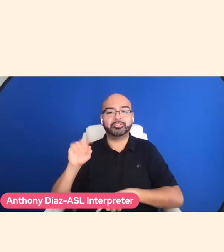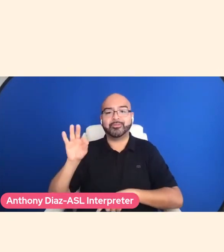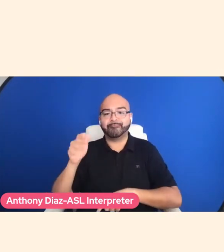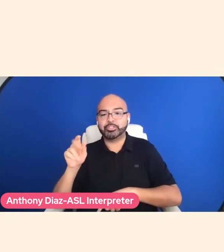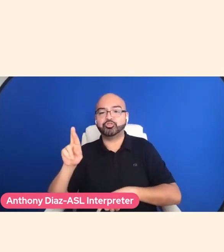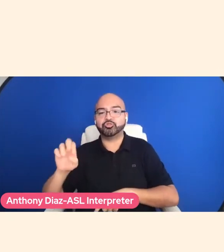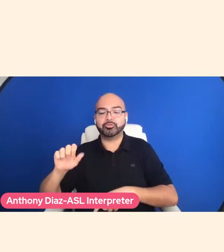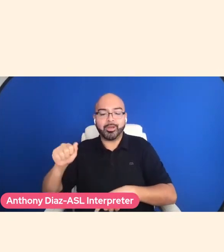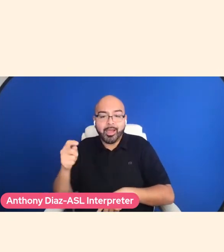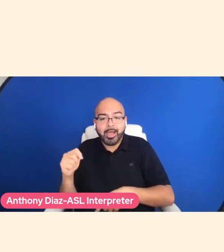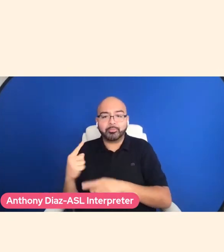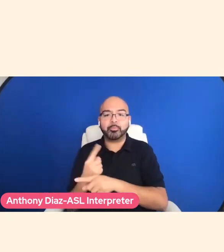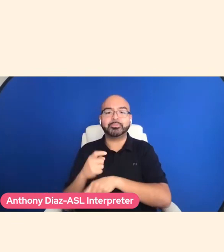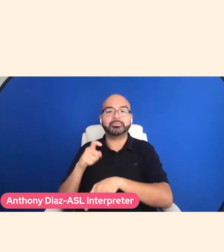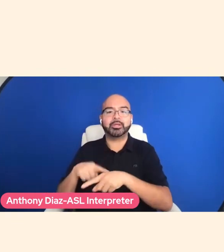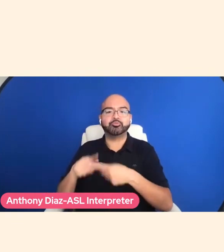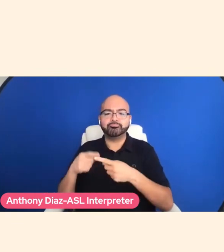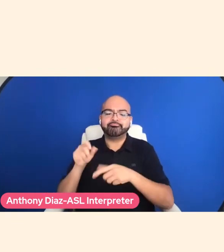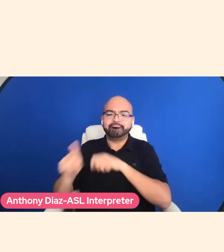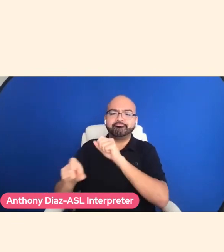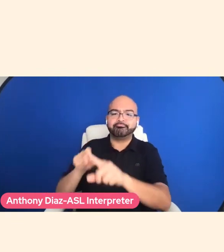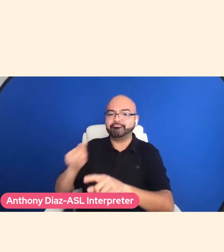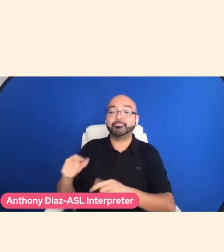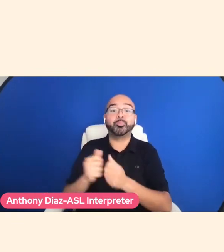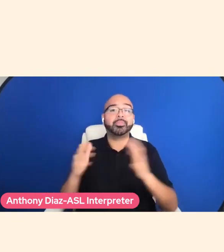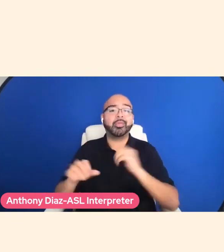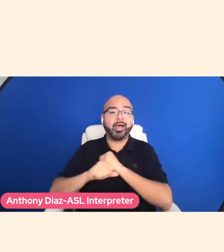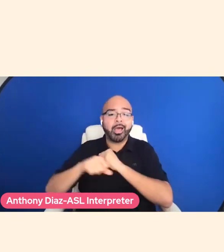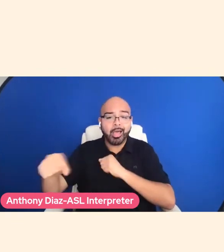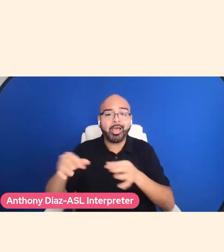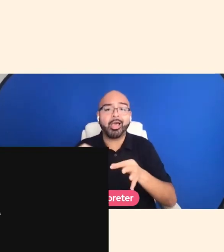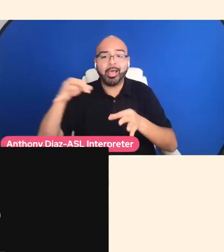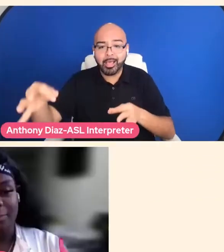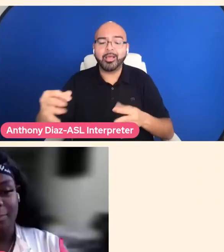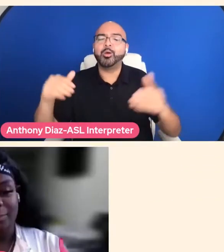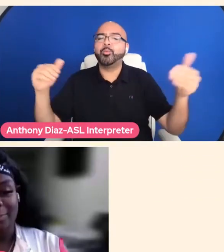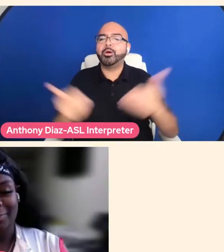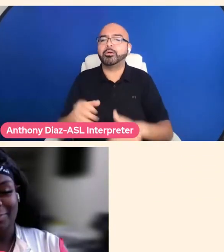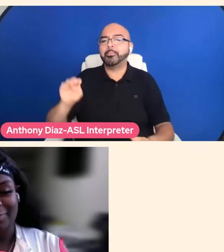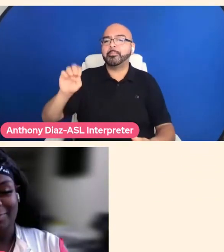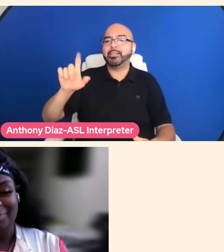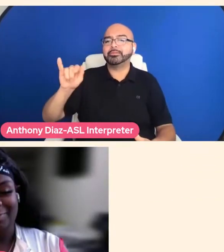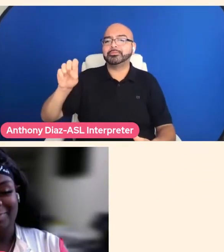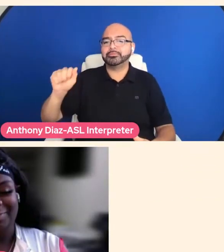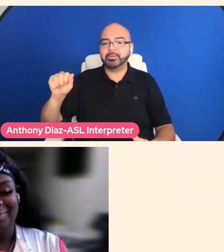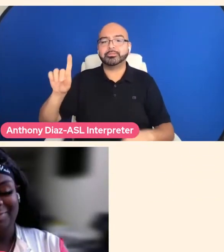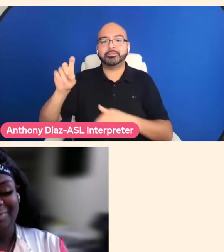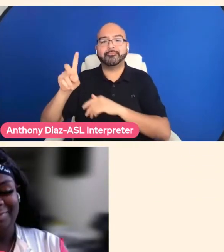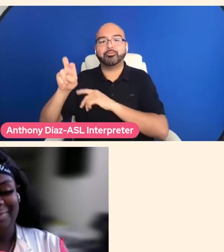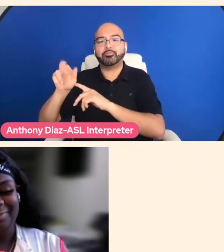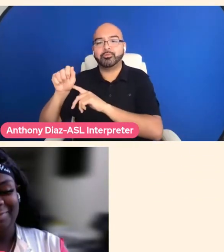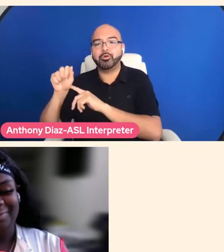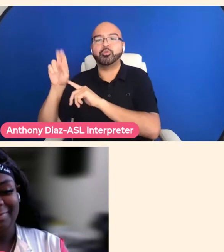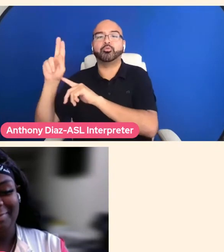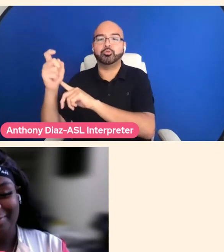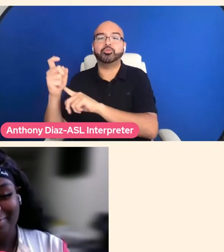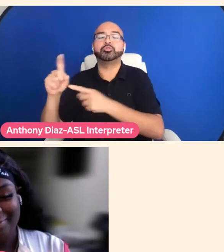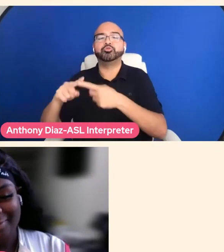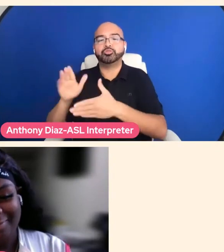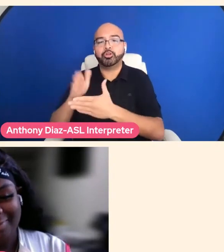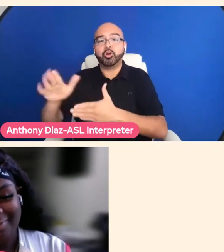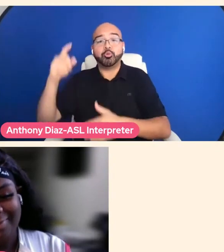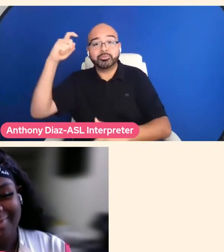to ask them directly. So without further delay, let's welcome Melissa Devereux to share her wisdom and experiences with us